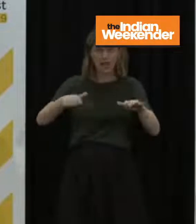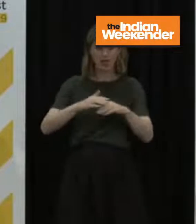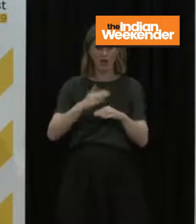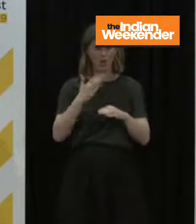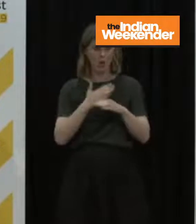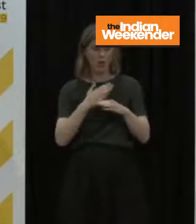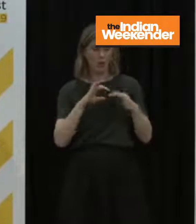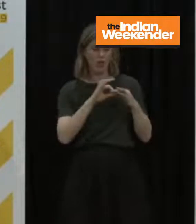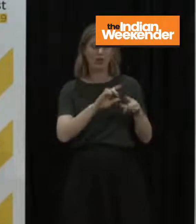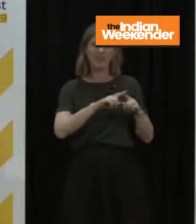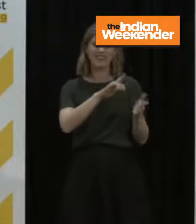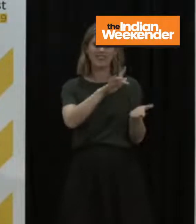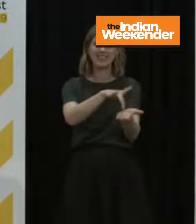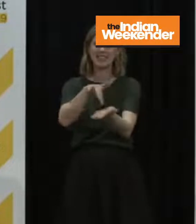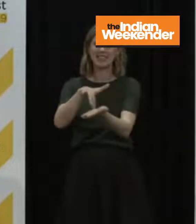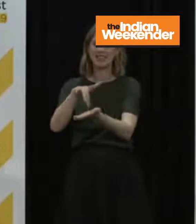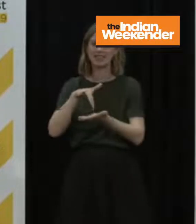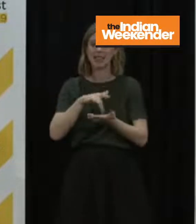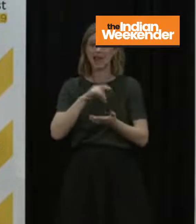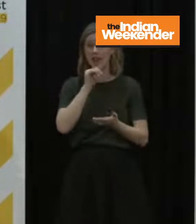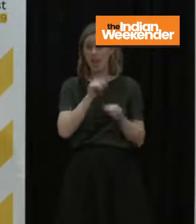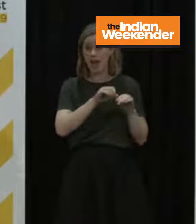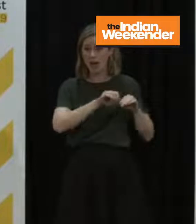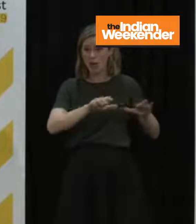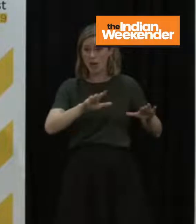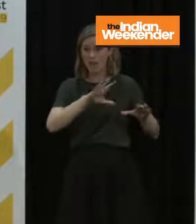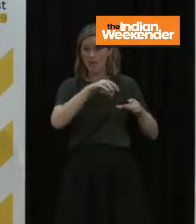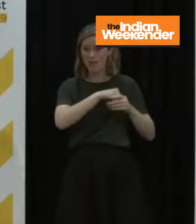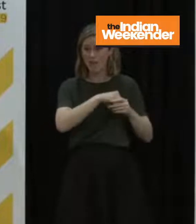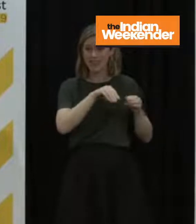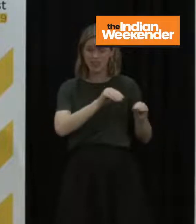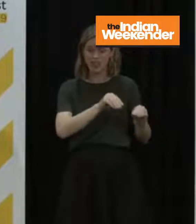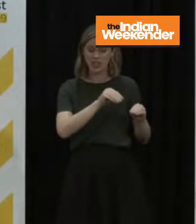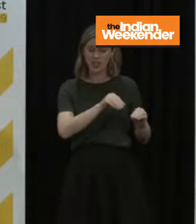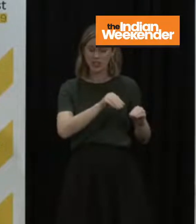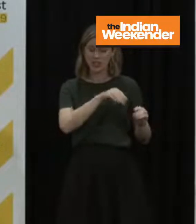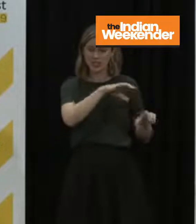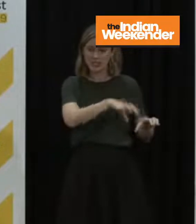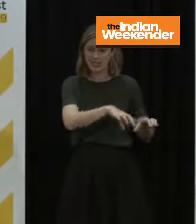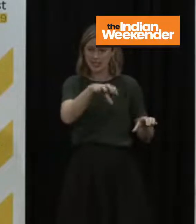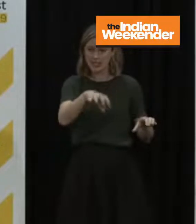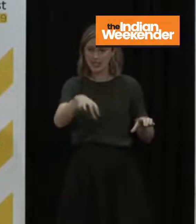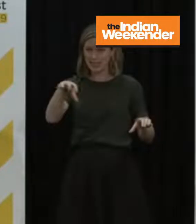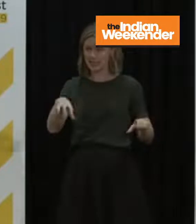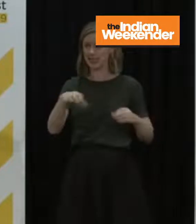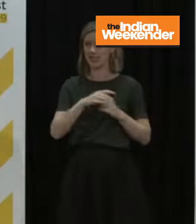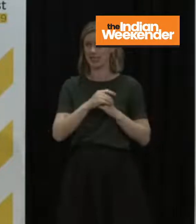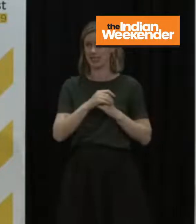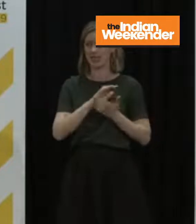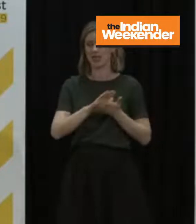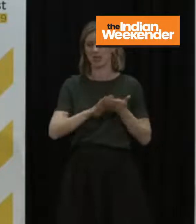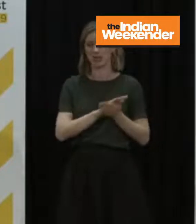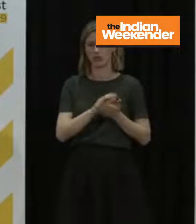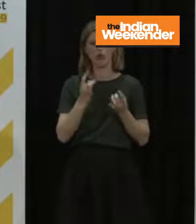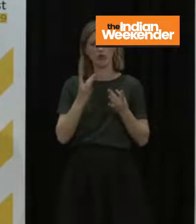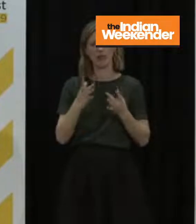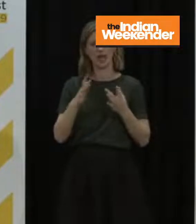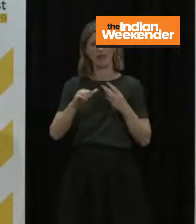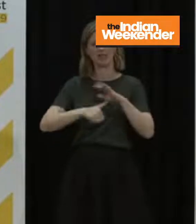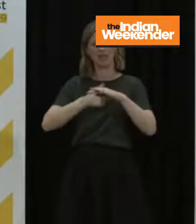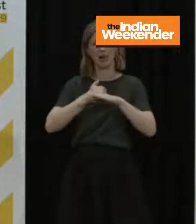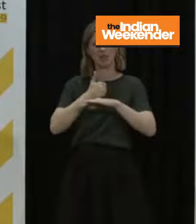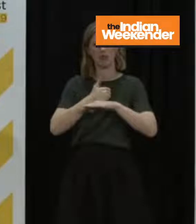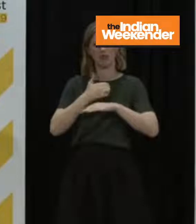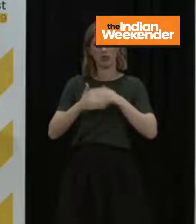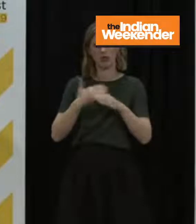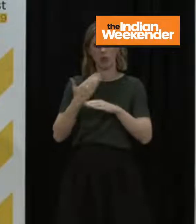closely with centres. So when we do have outbreaks that involve educational settings, there is quite an established process for working with that